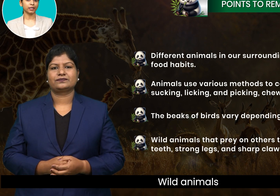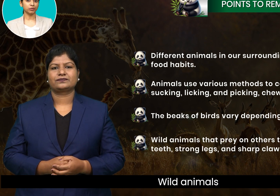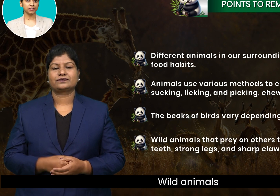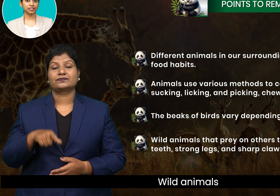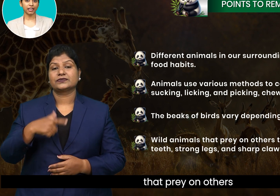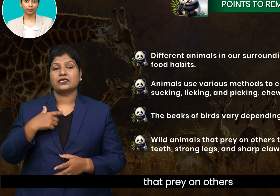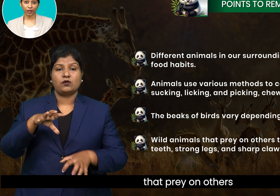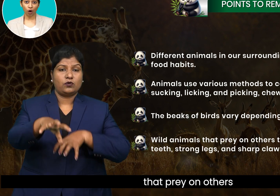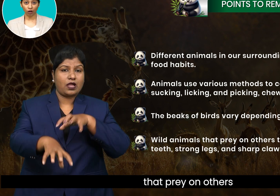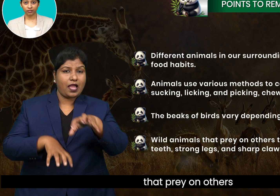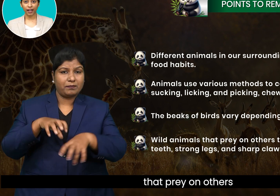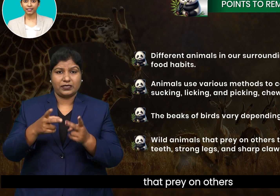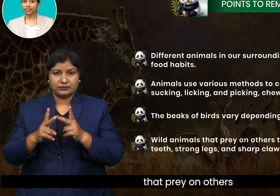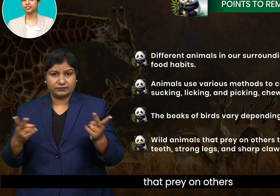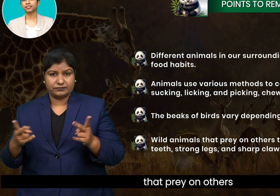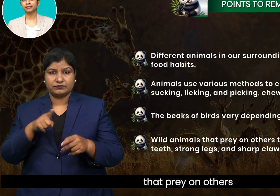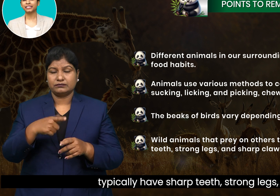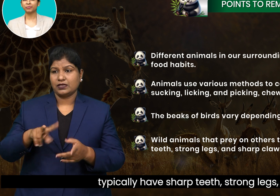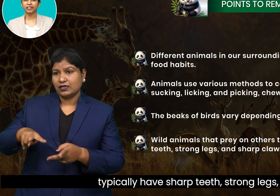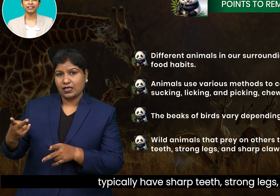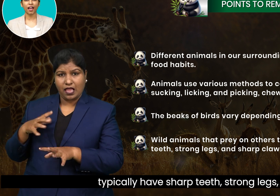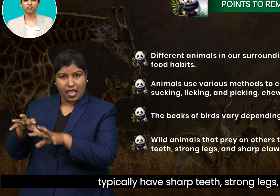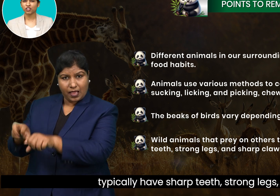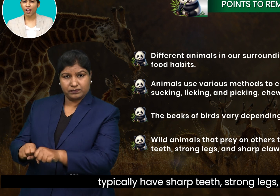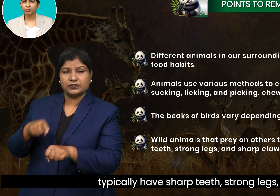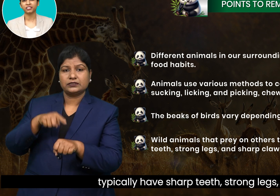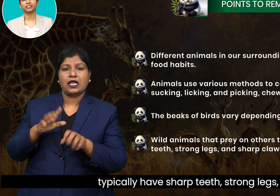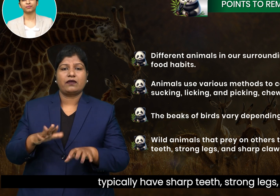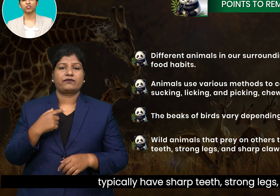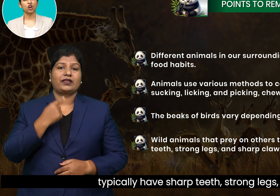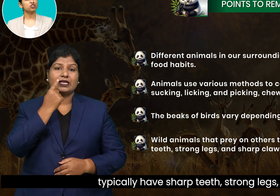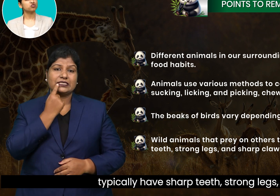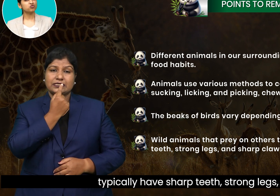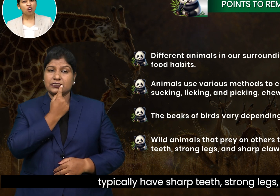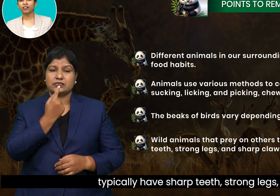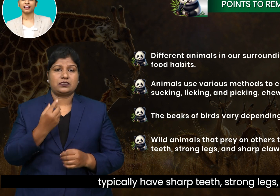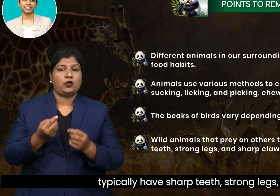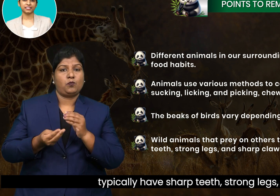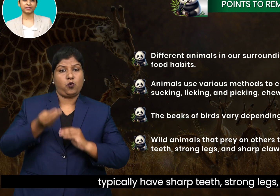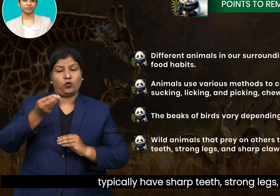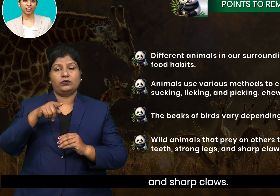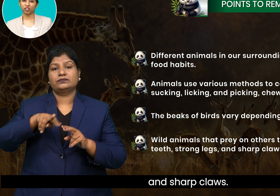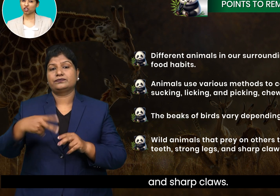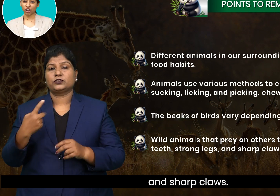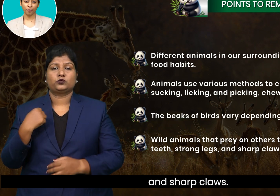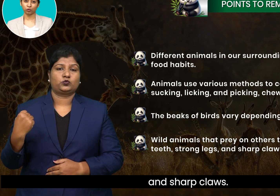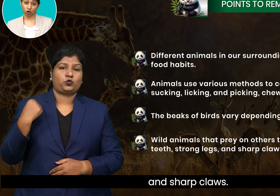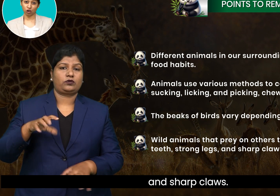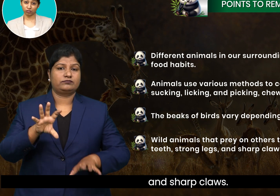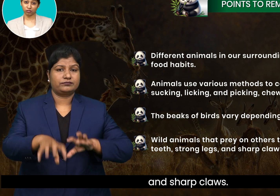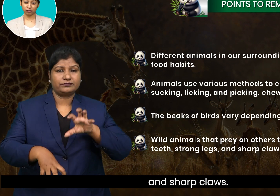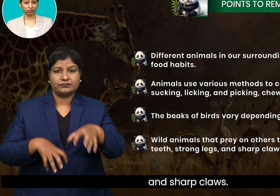Wild animals that prey on others typically have sharp teeth, strong legs, and